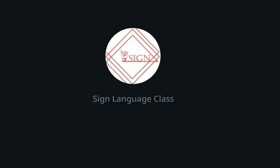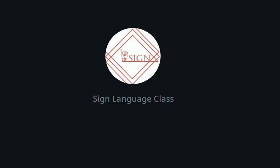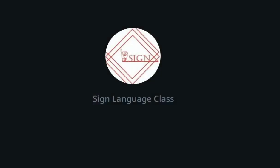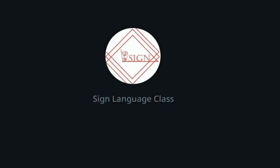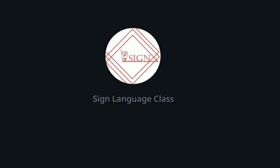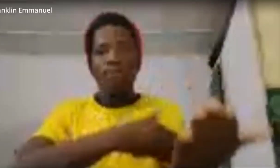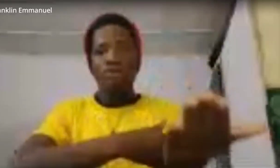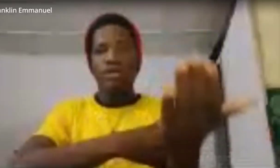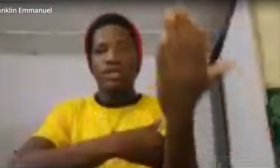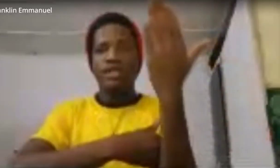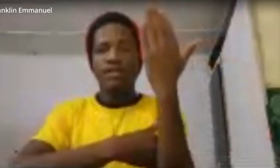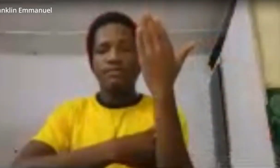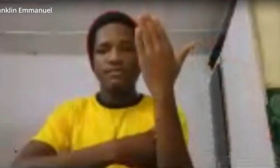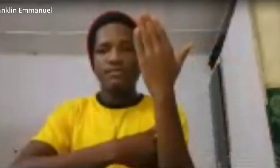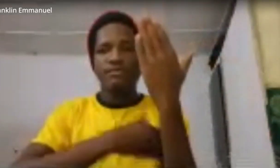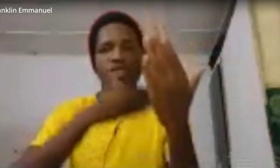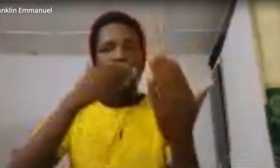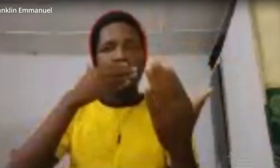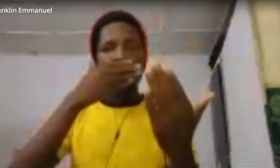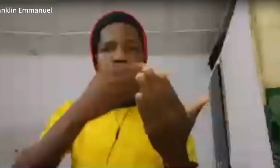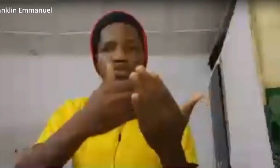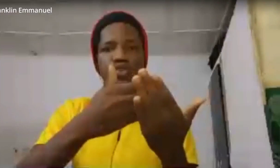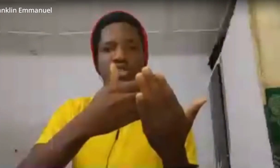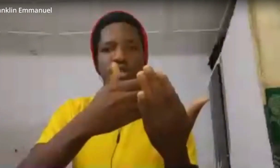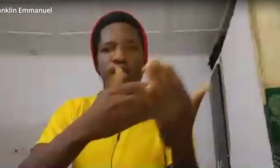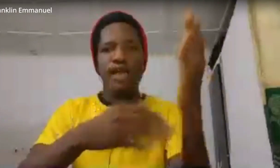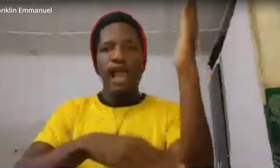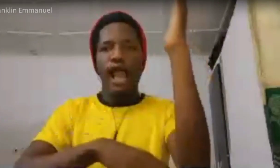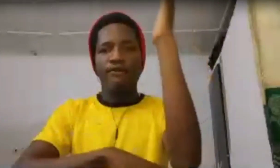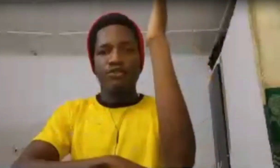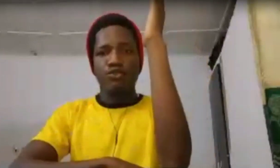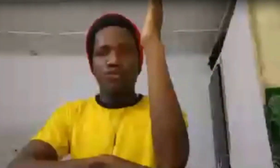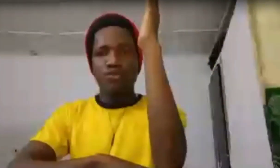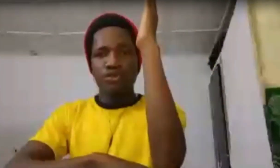Good morning. Good afternoon.